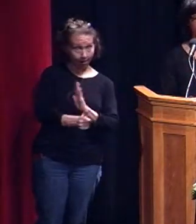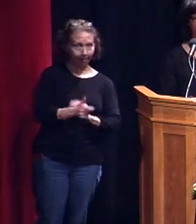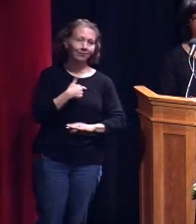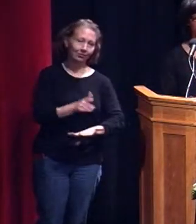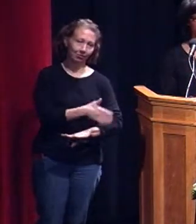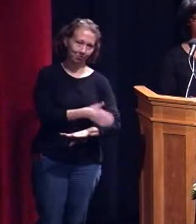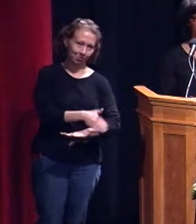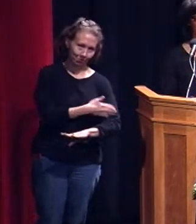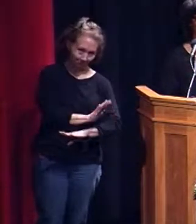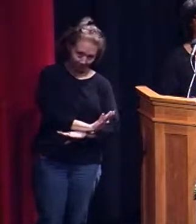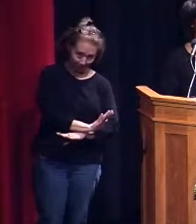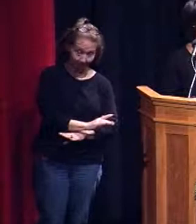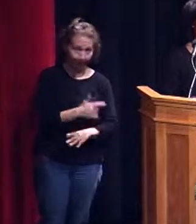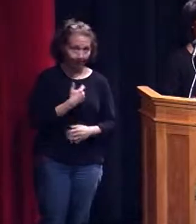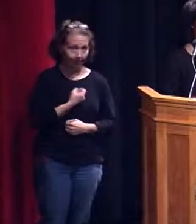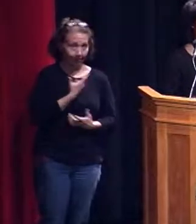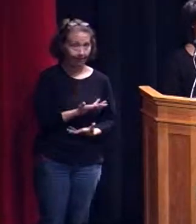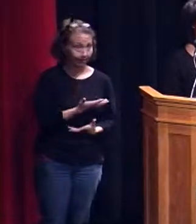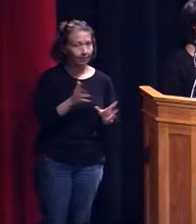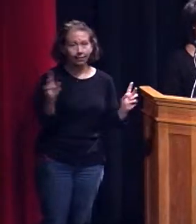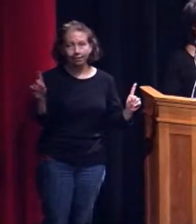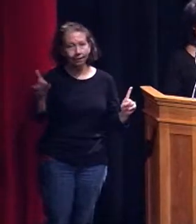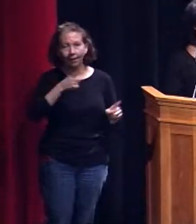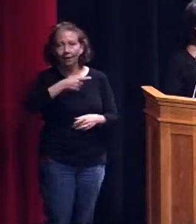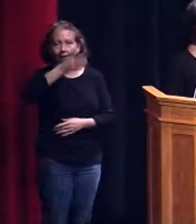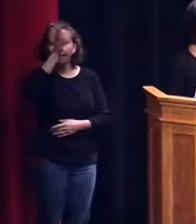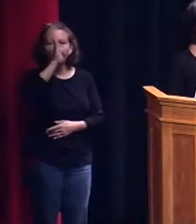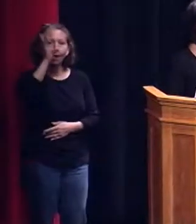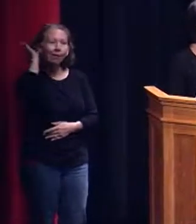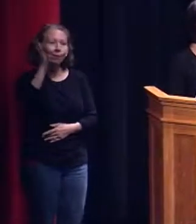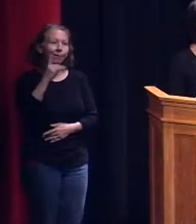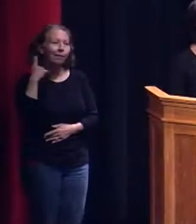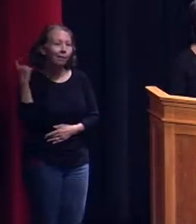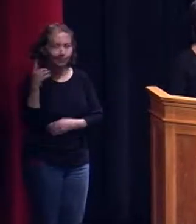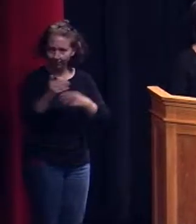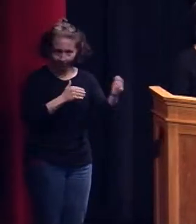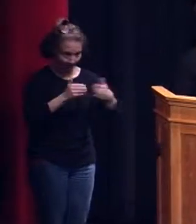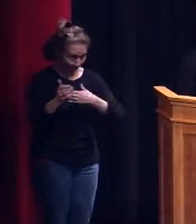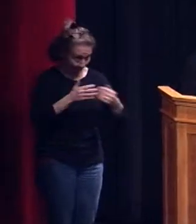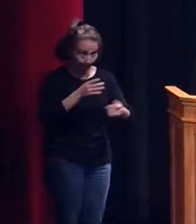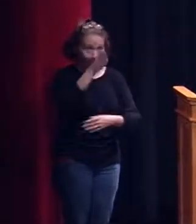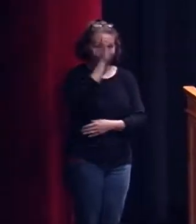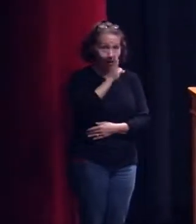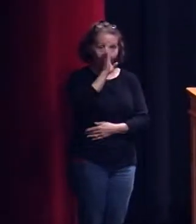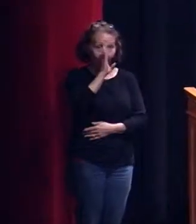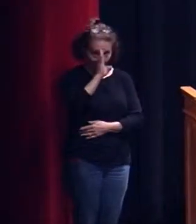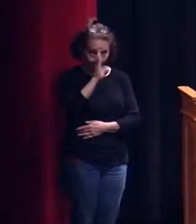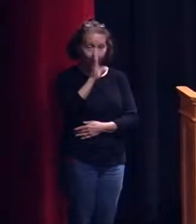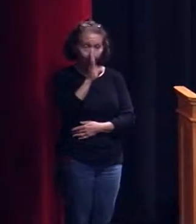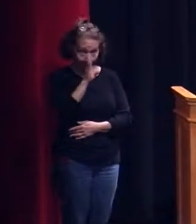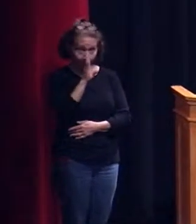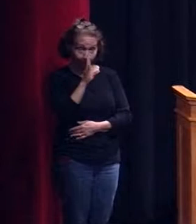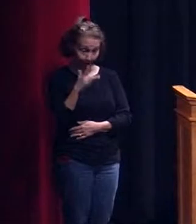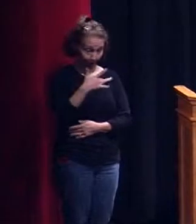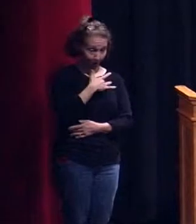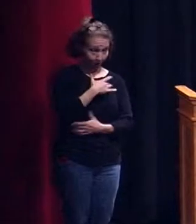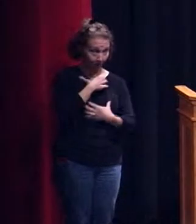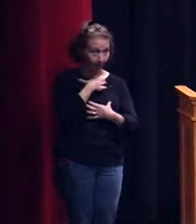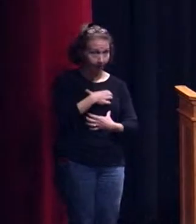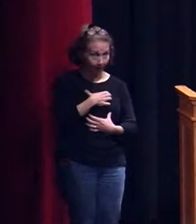sing. But God will always, no matter what it is, God will always give you the desire of your